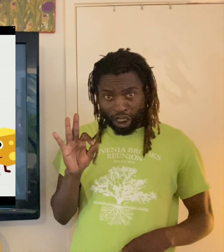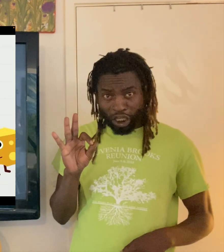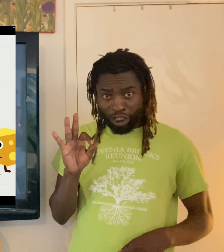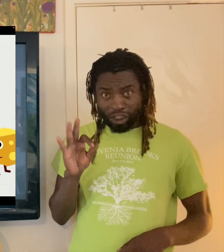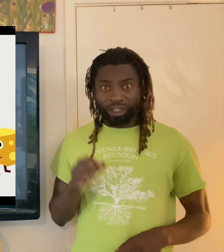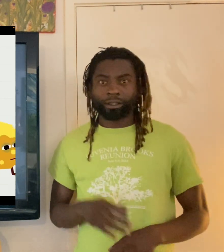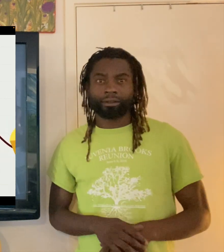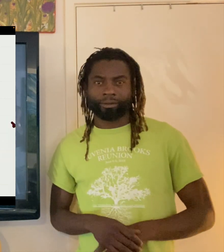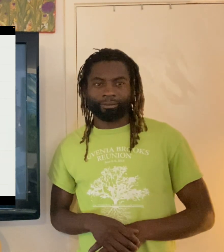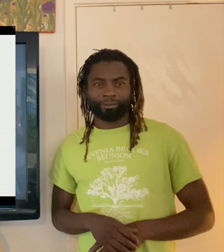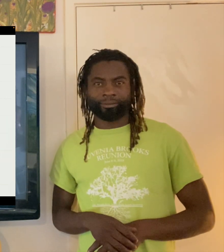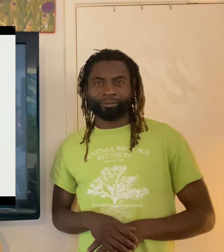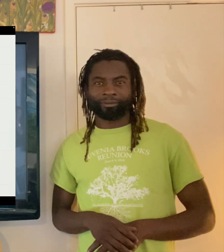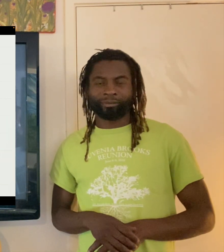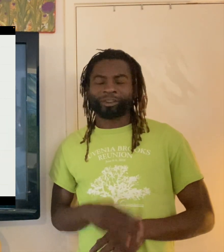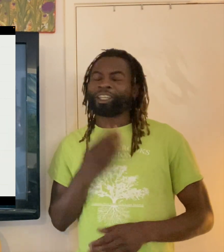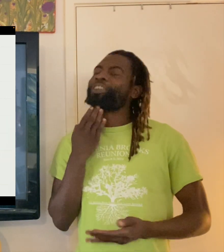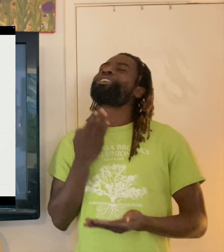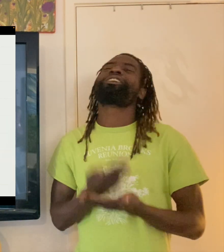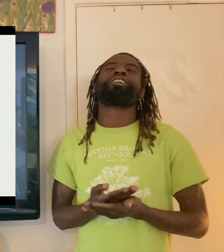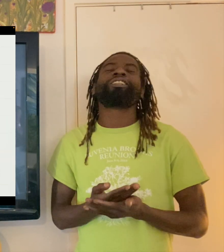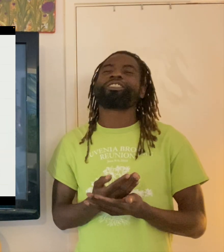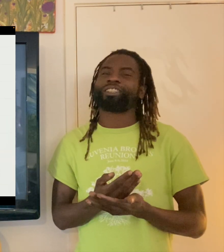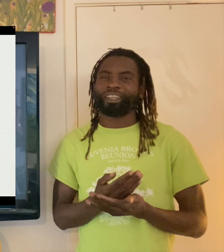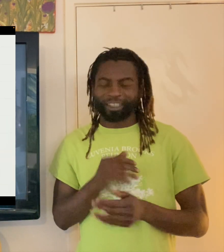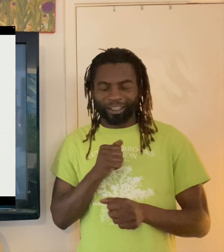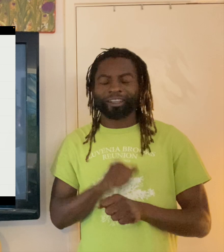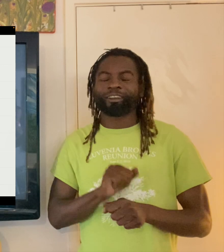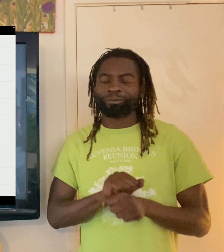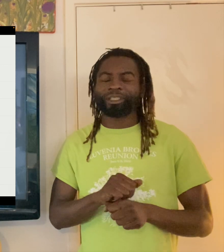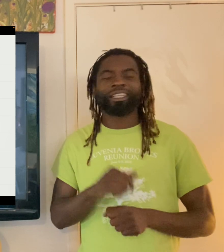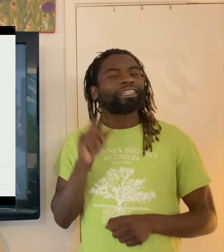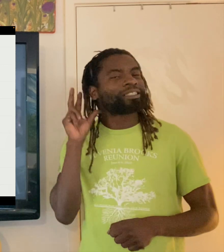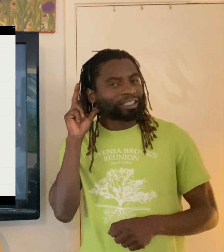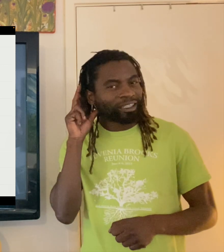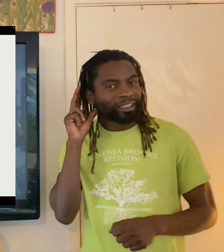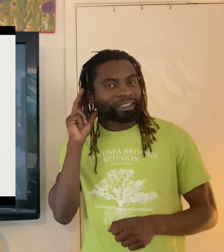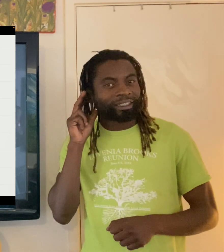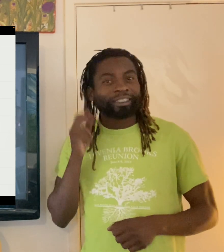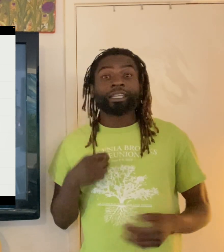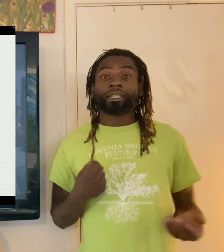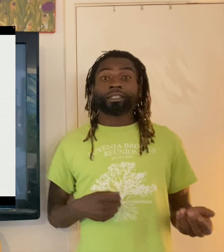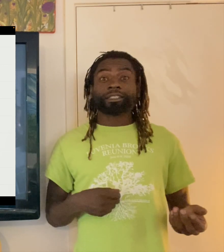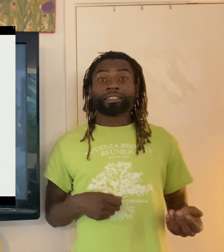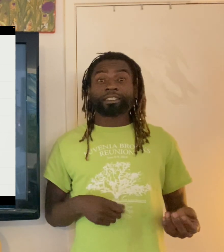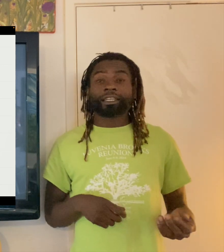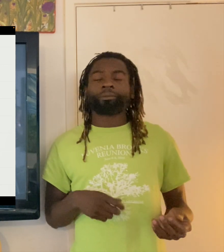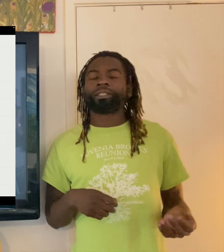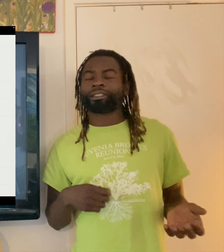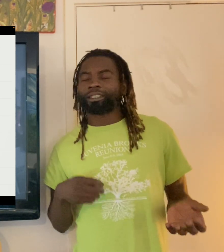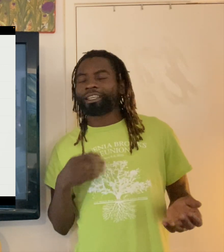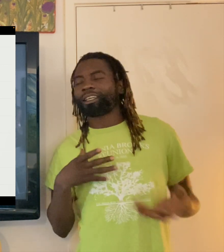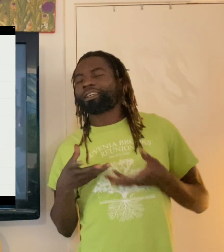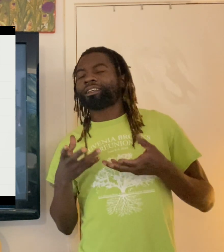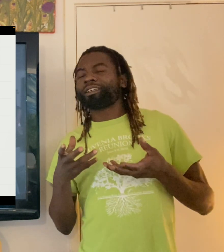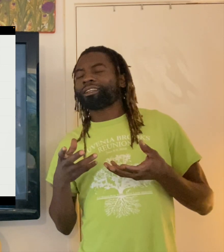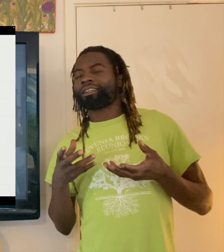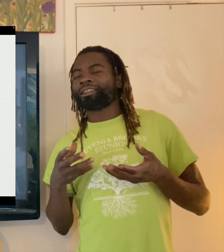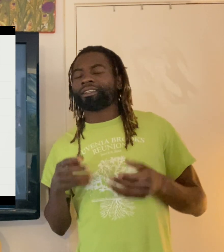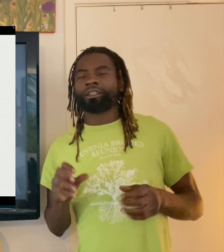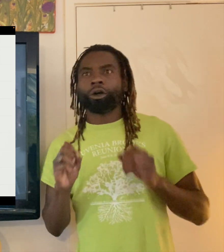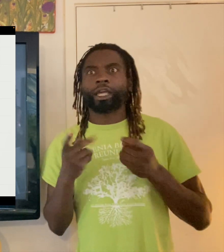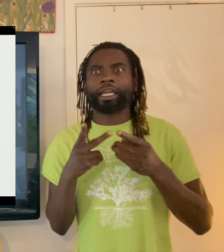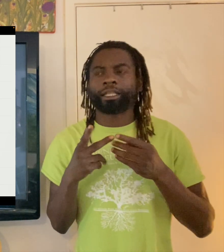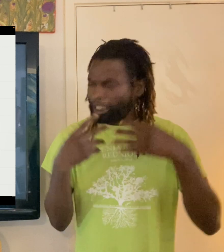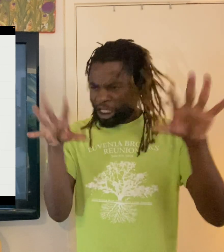Fractions! Okay, you did such a good job listening. It is now time to sing a song. Okay, that's enough.